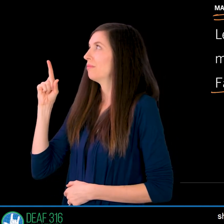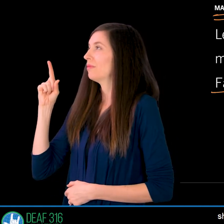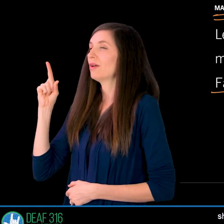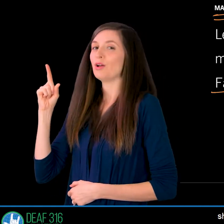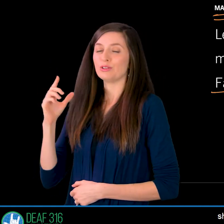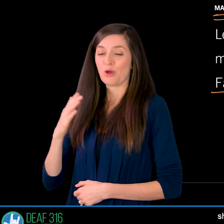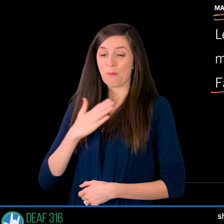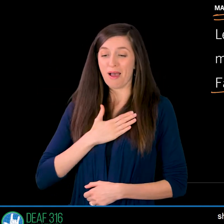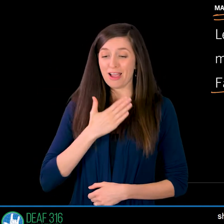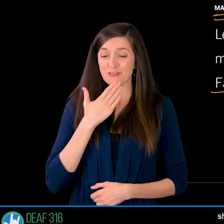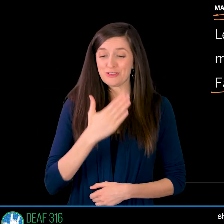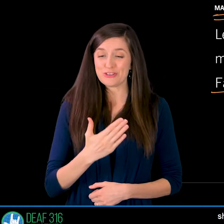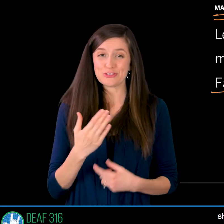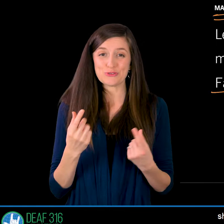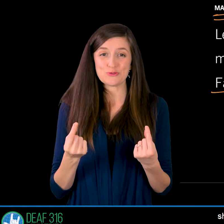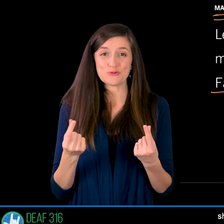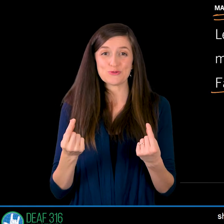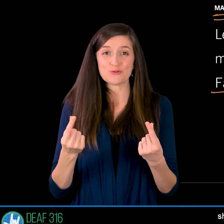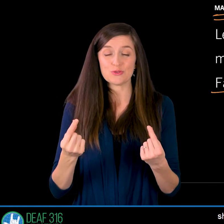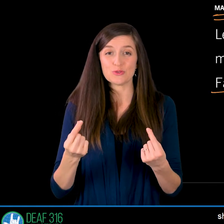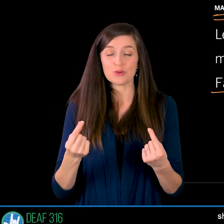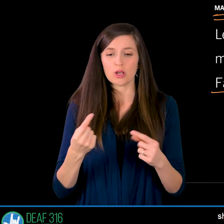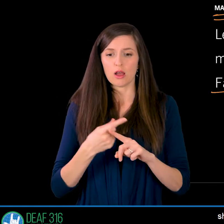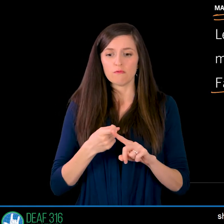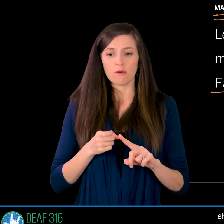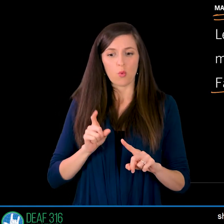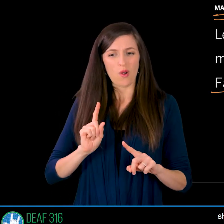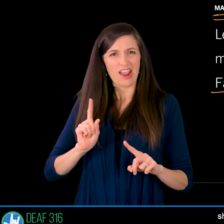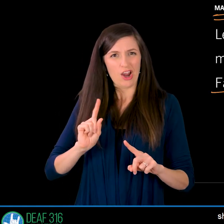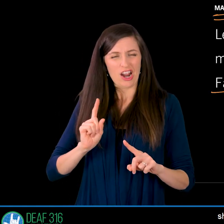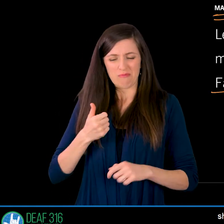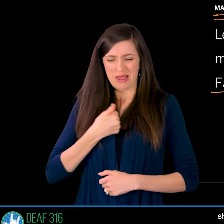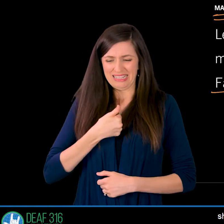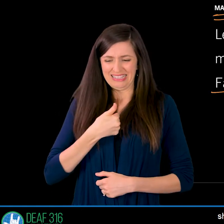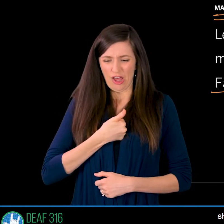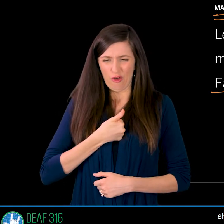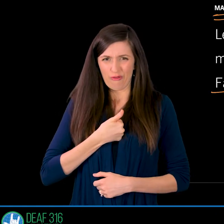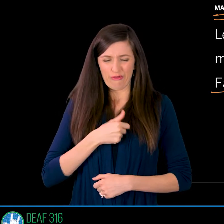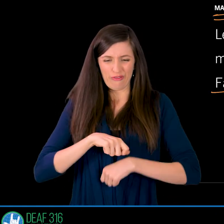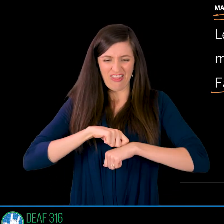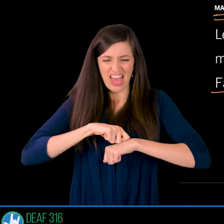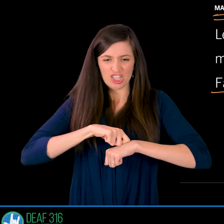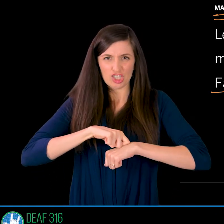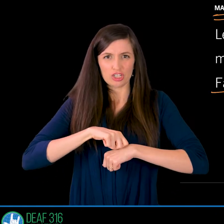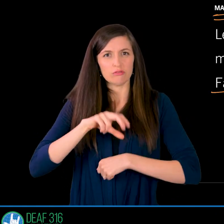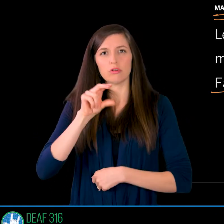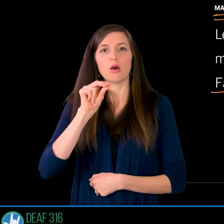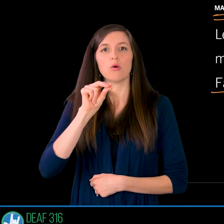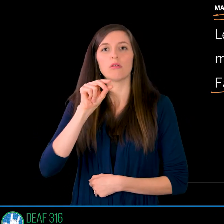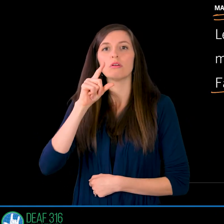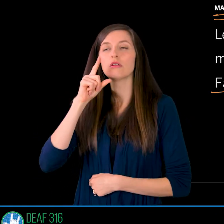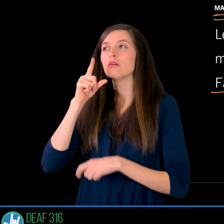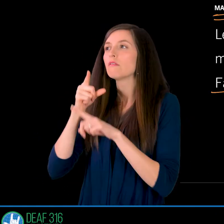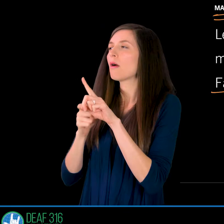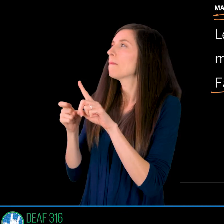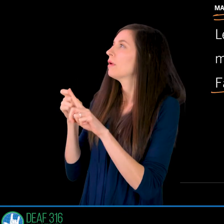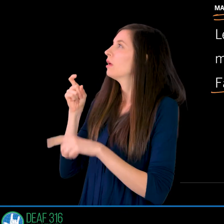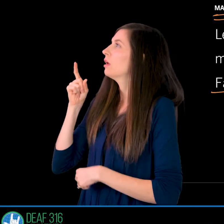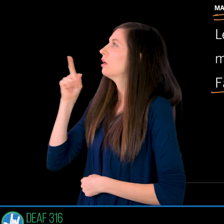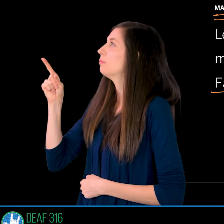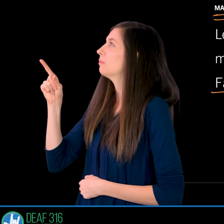works should be flowing from our faith in God, our trust. If we trust